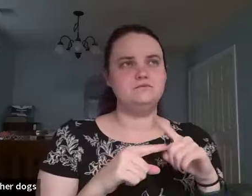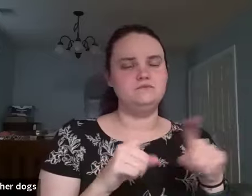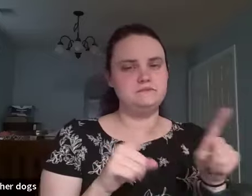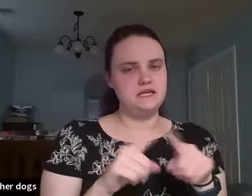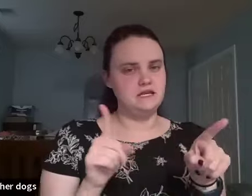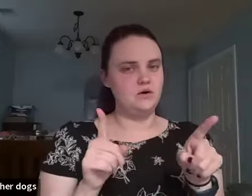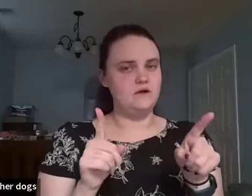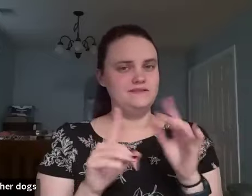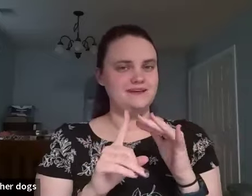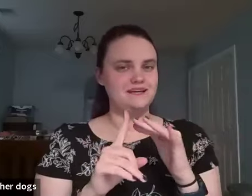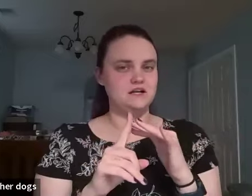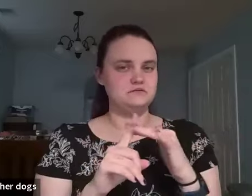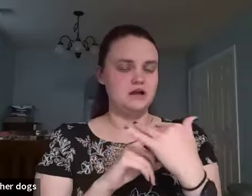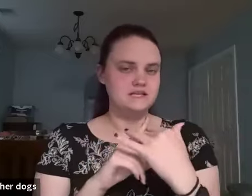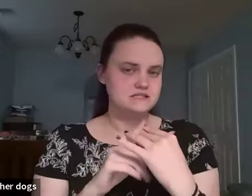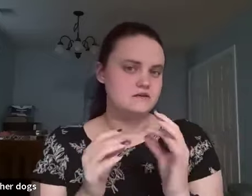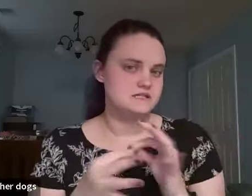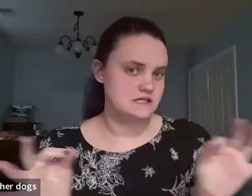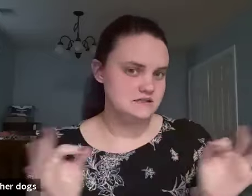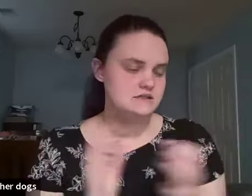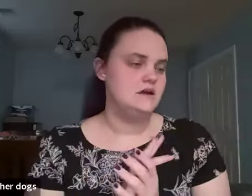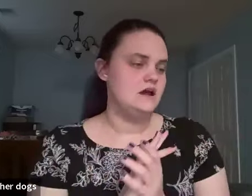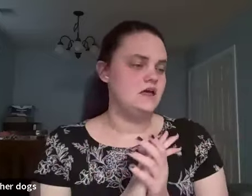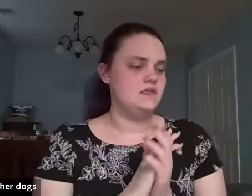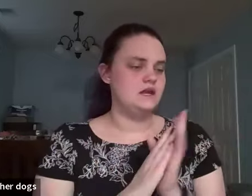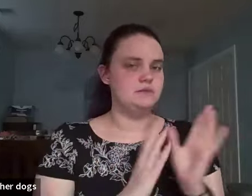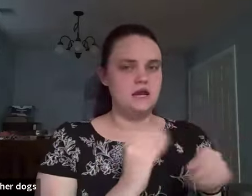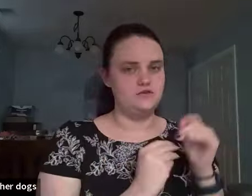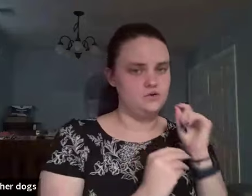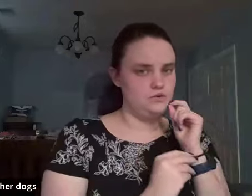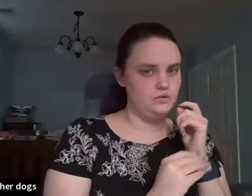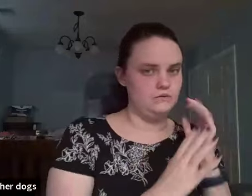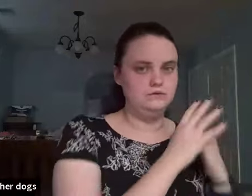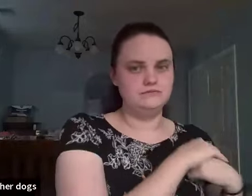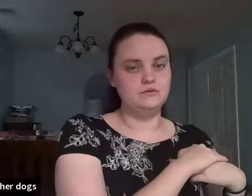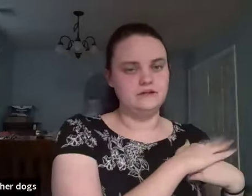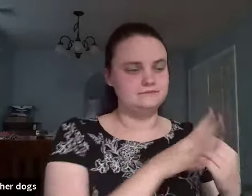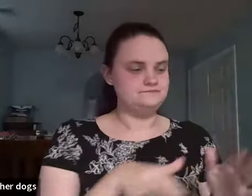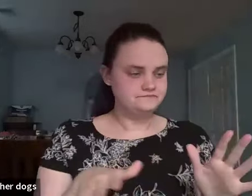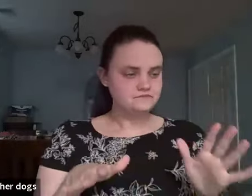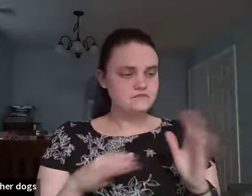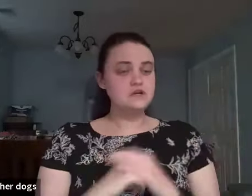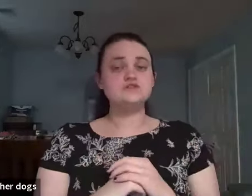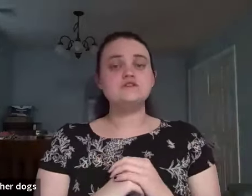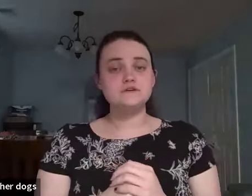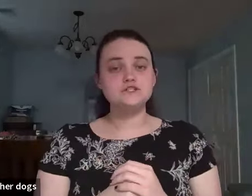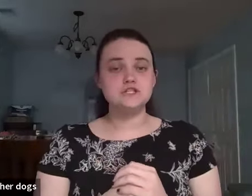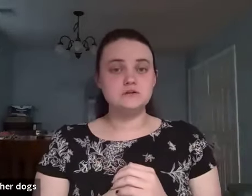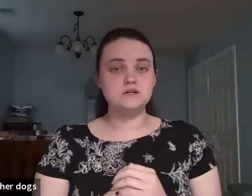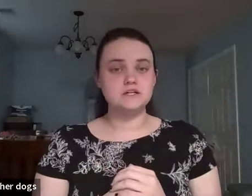of depending on the context of the sentence. And then I'm gonna add the cool, cool here. So the first chill we're gonna